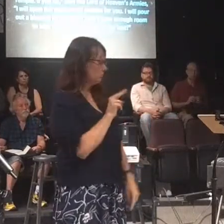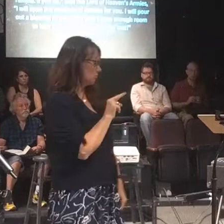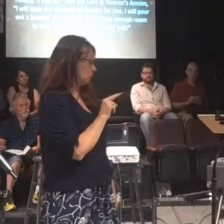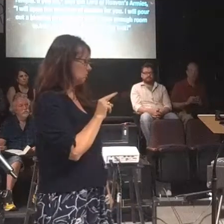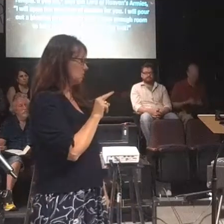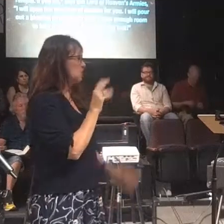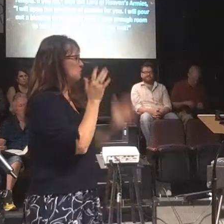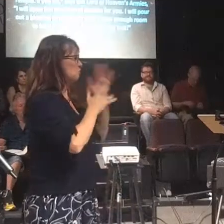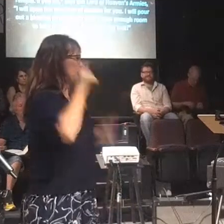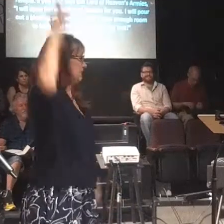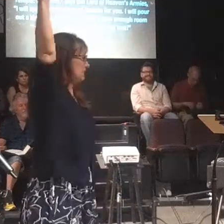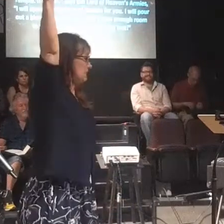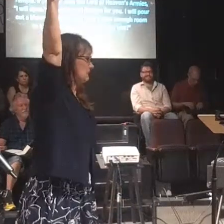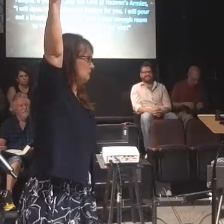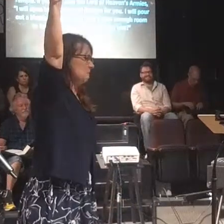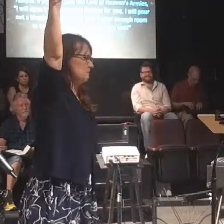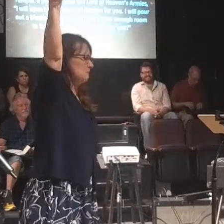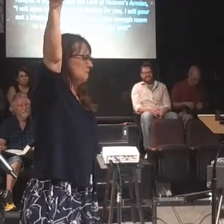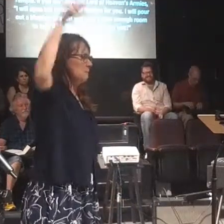said, Jesus.